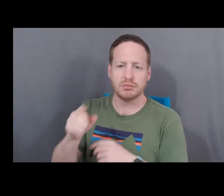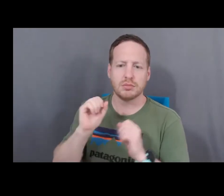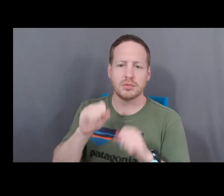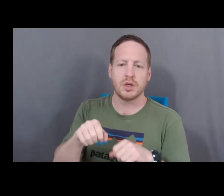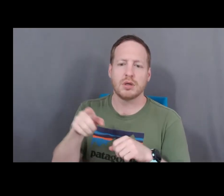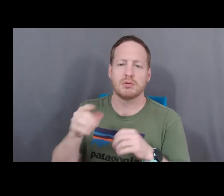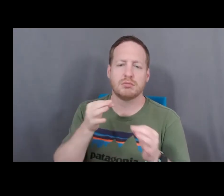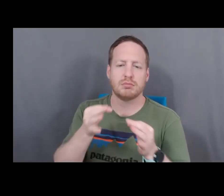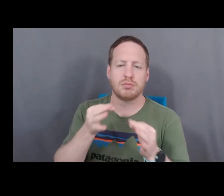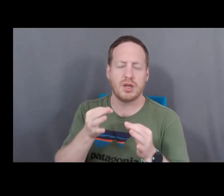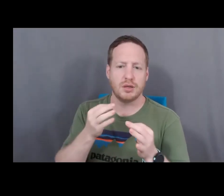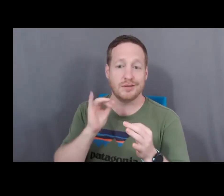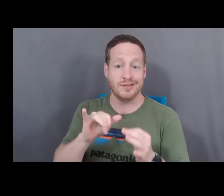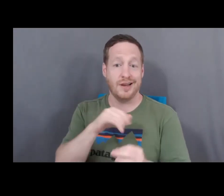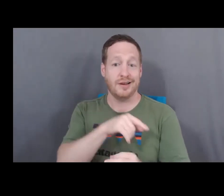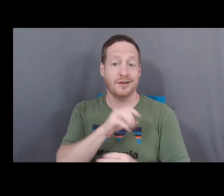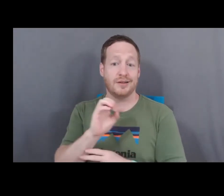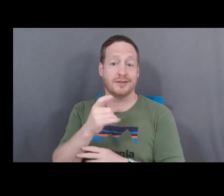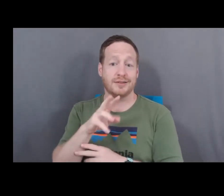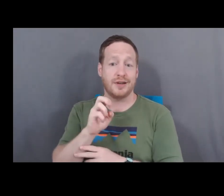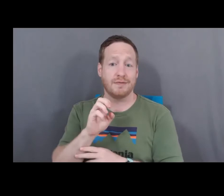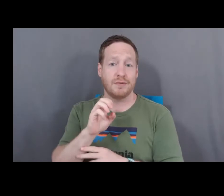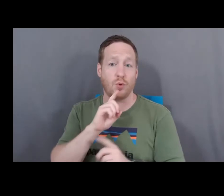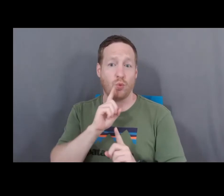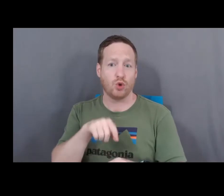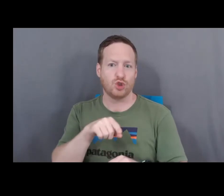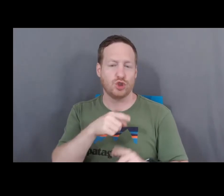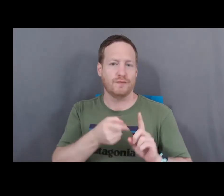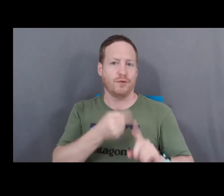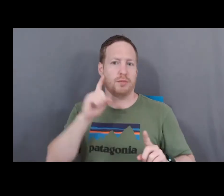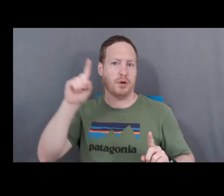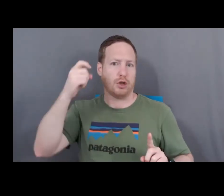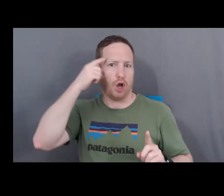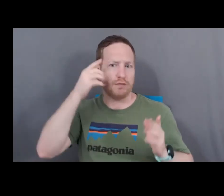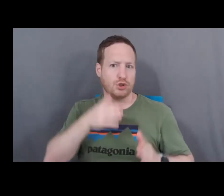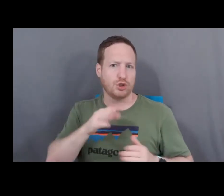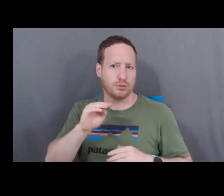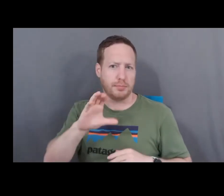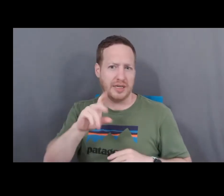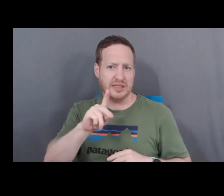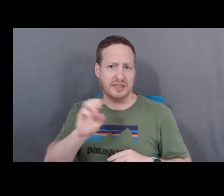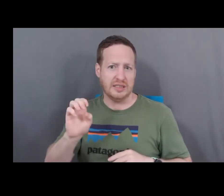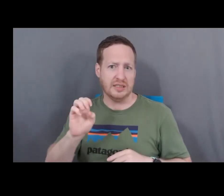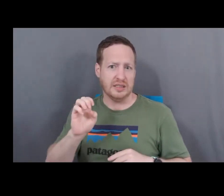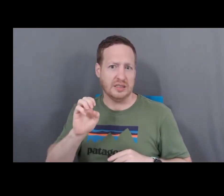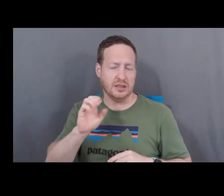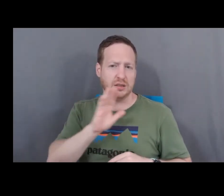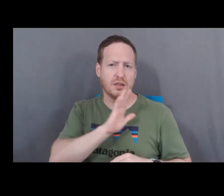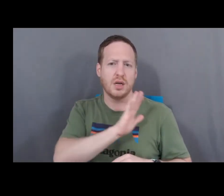Ernest, do you mind going into details around the executive order from the governor,